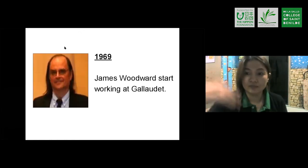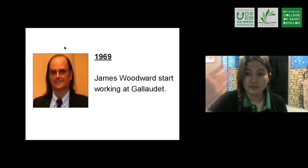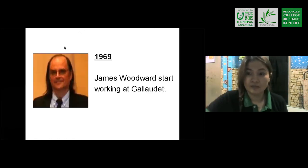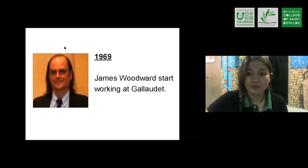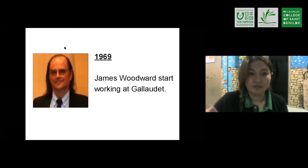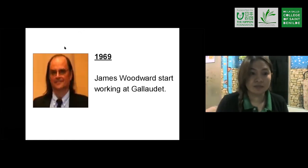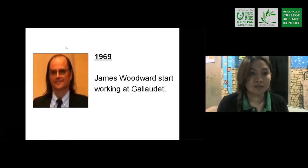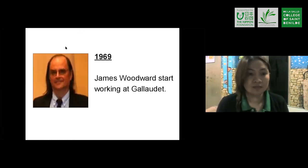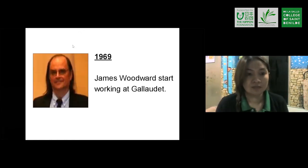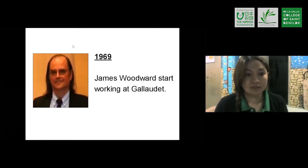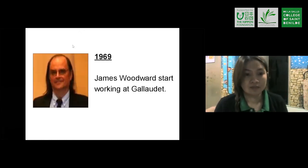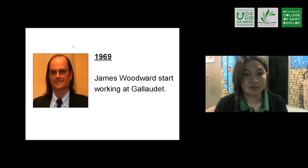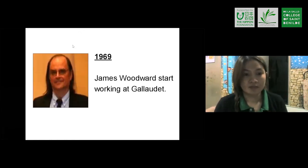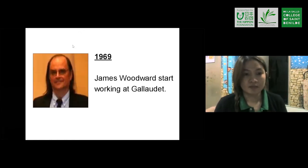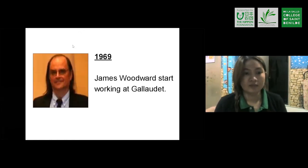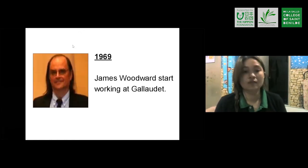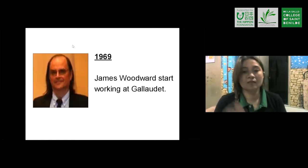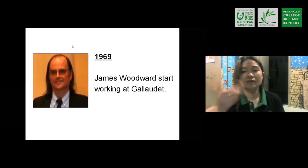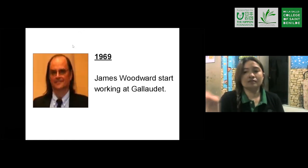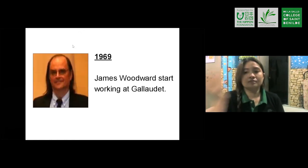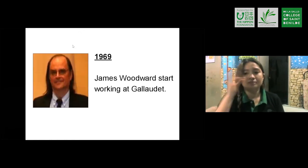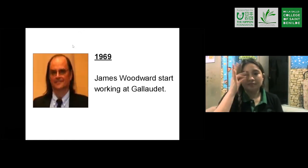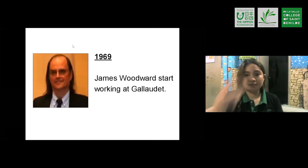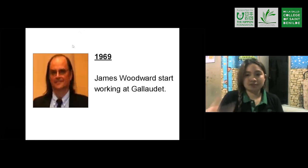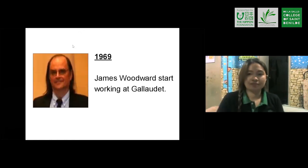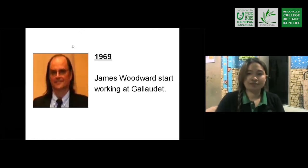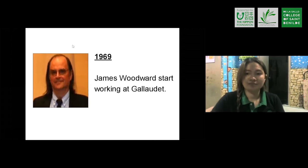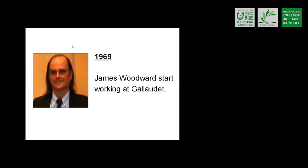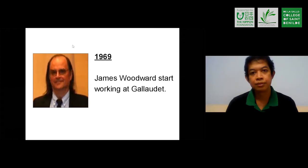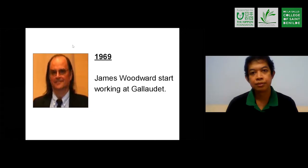linguistic features.